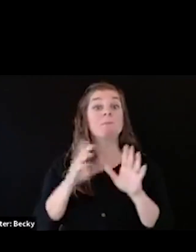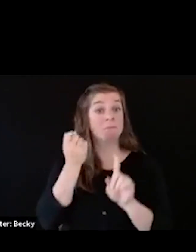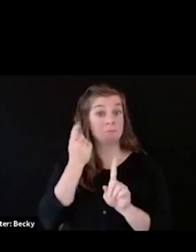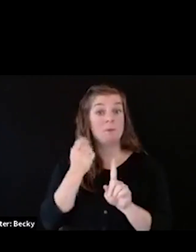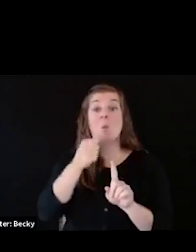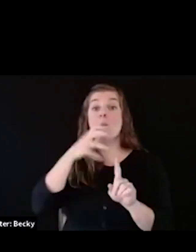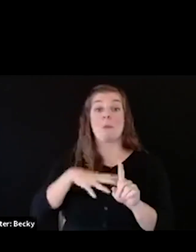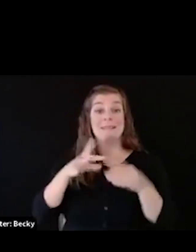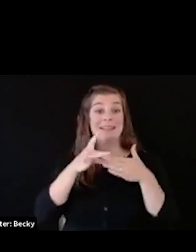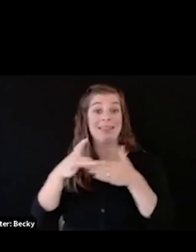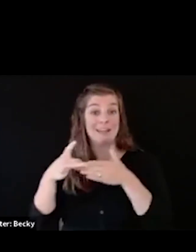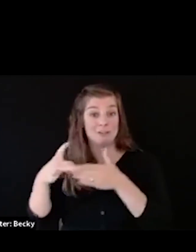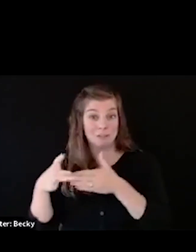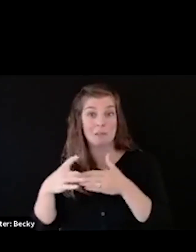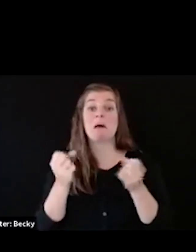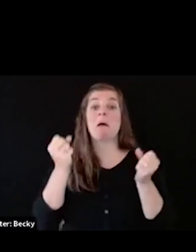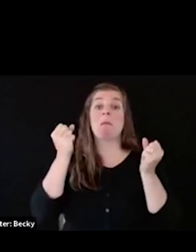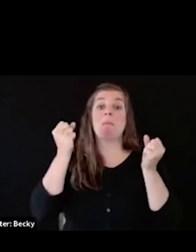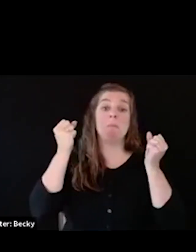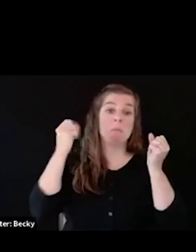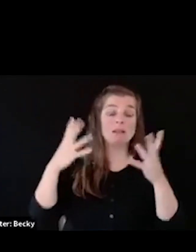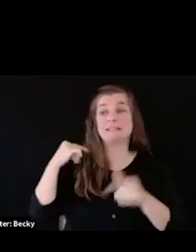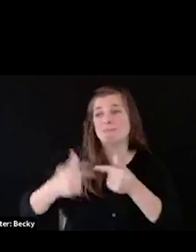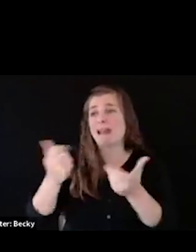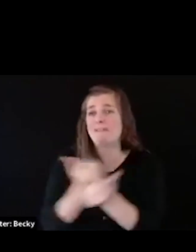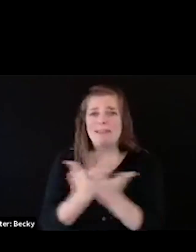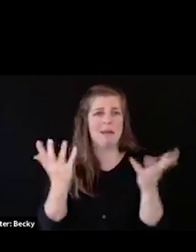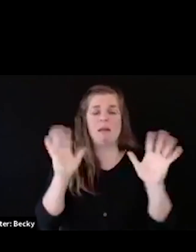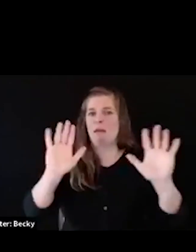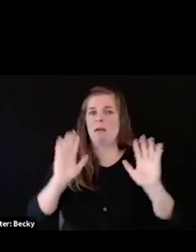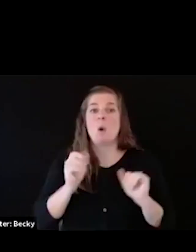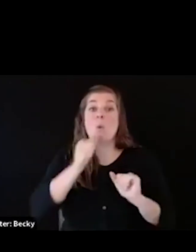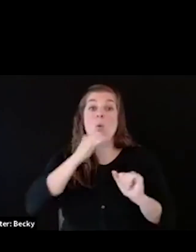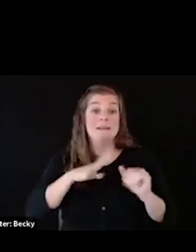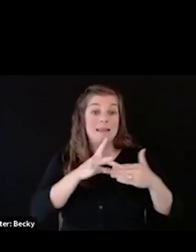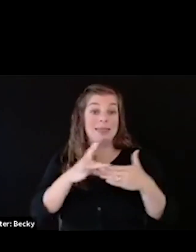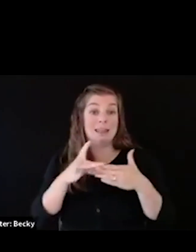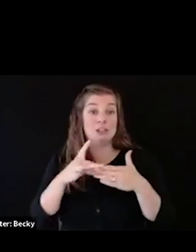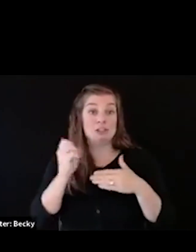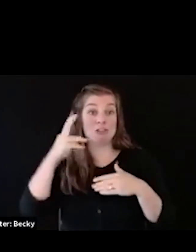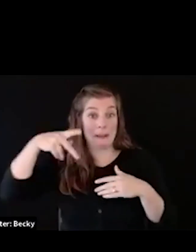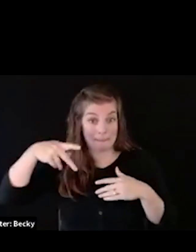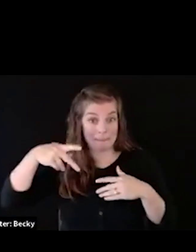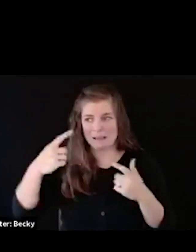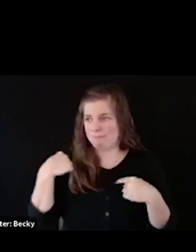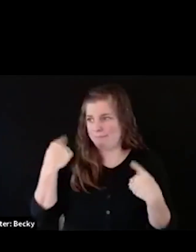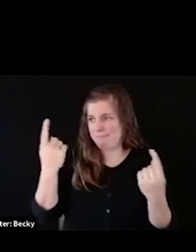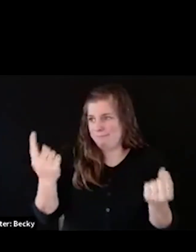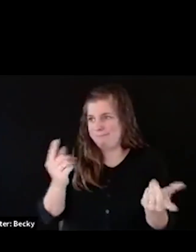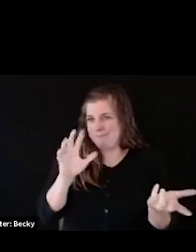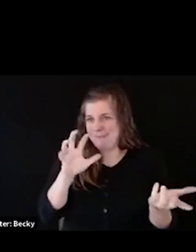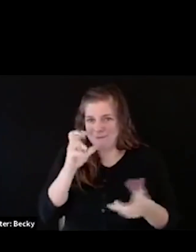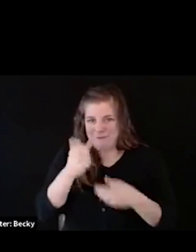a multiracial, multi-ethnic sense here in the United States and all over the world, women's leadership over the past, half century really has been